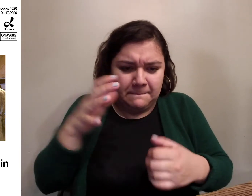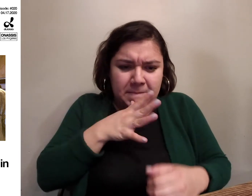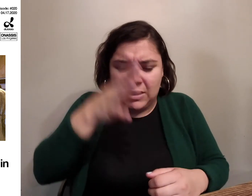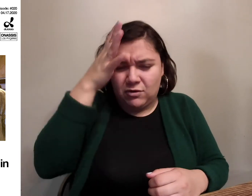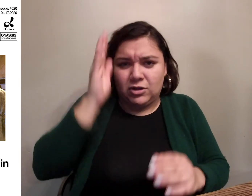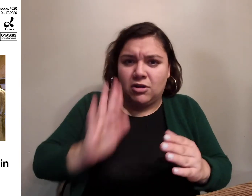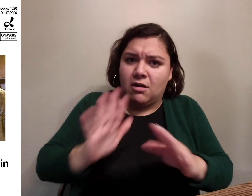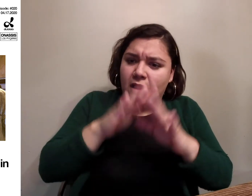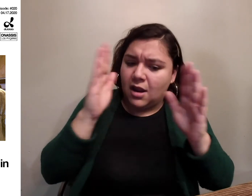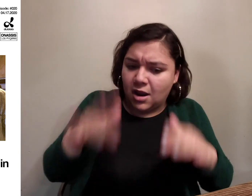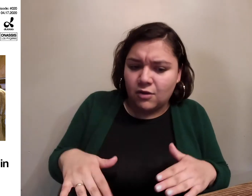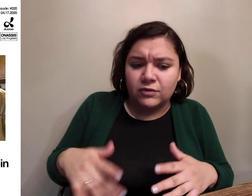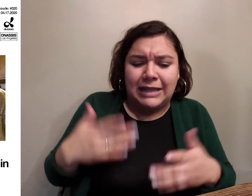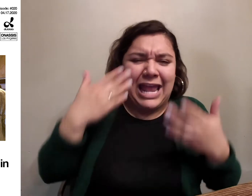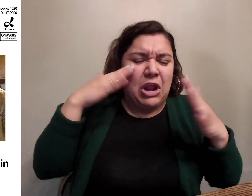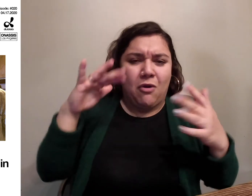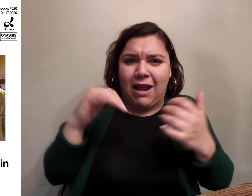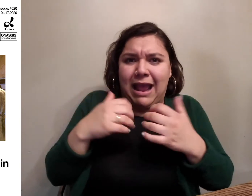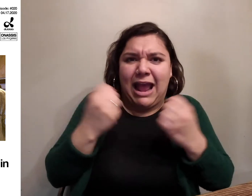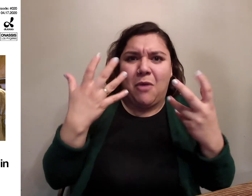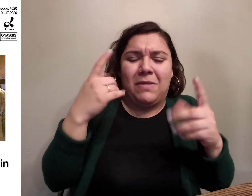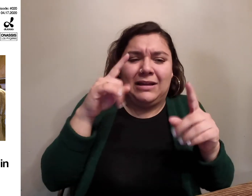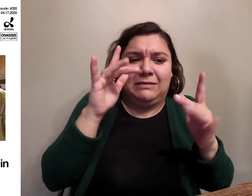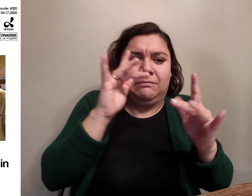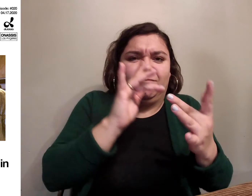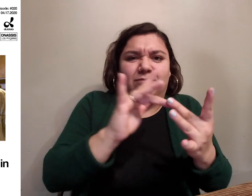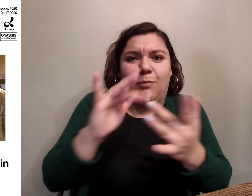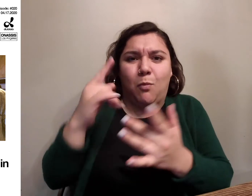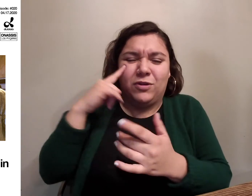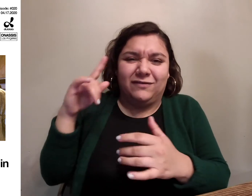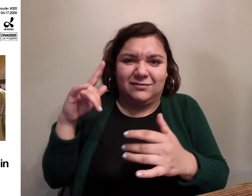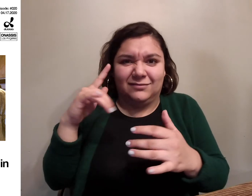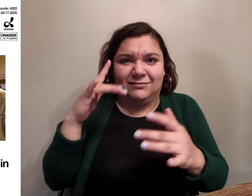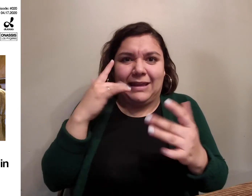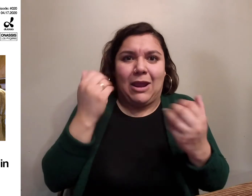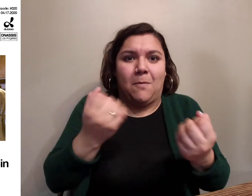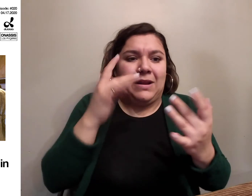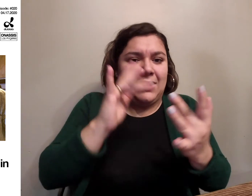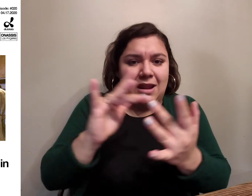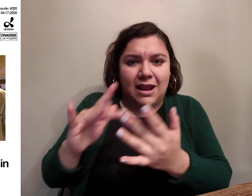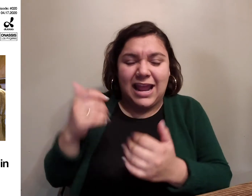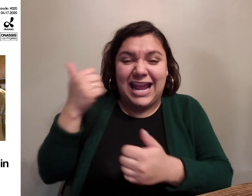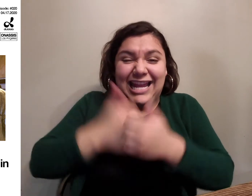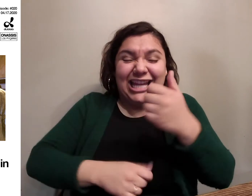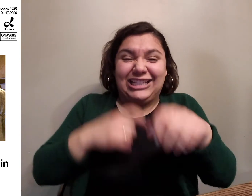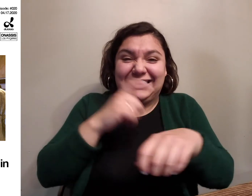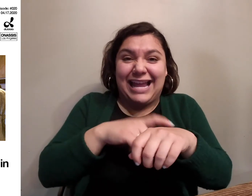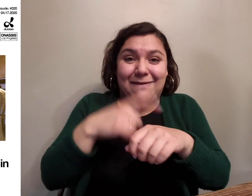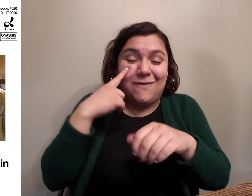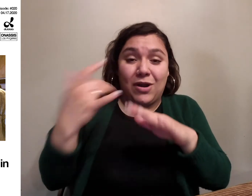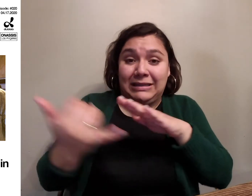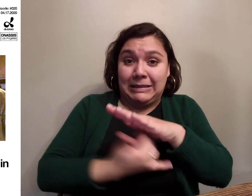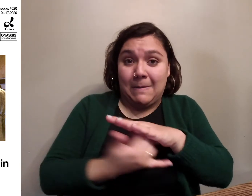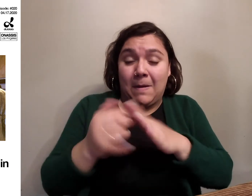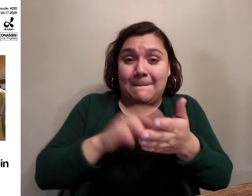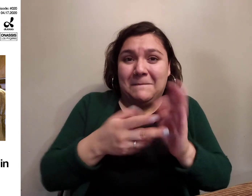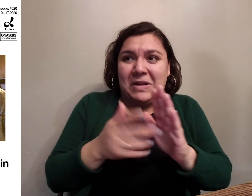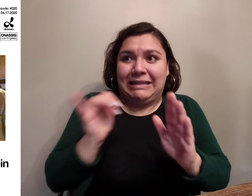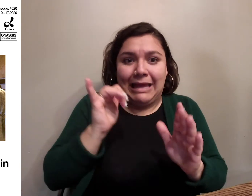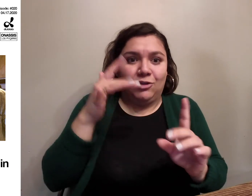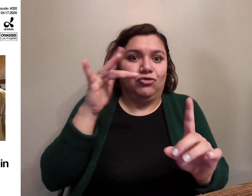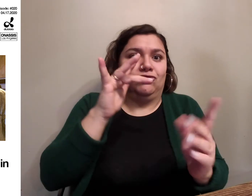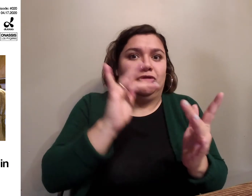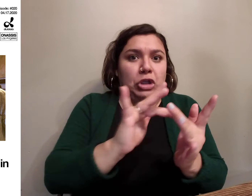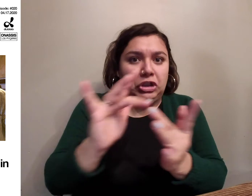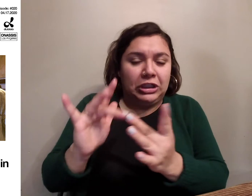how many points of contact because every single subway ride is a gathering of 50 people. So you can cover yourself head to toe, but apparently